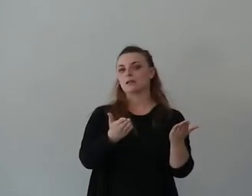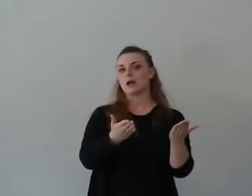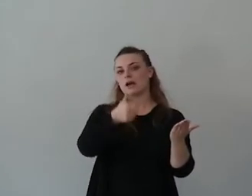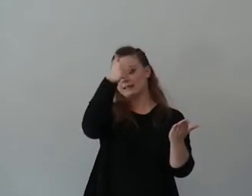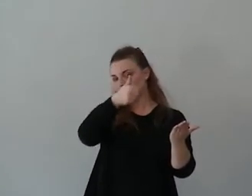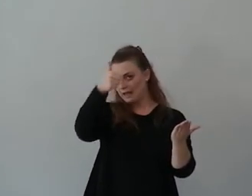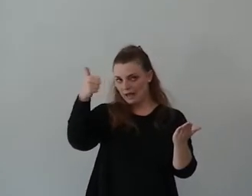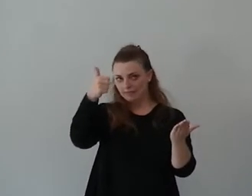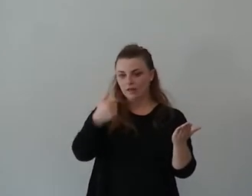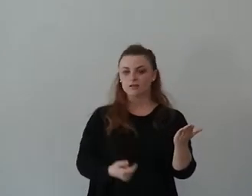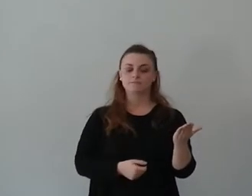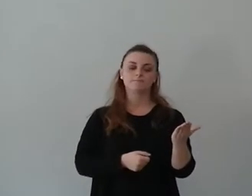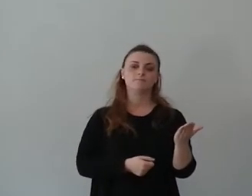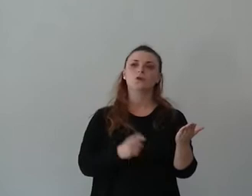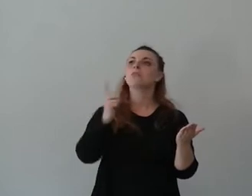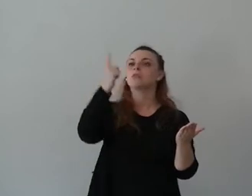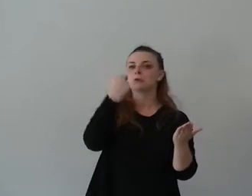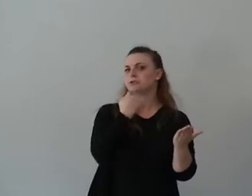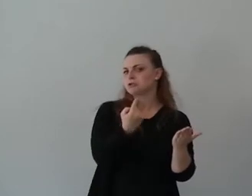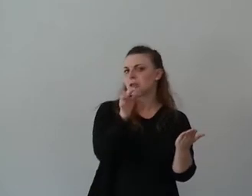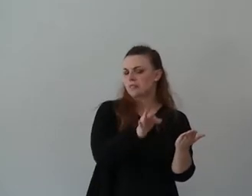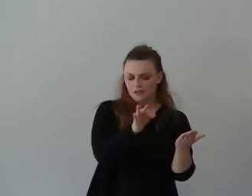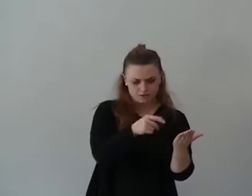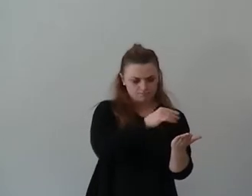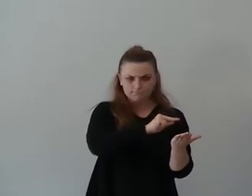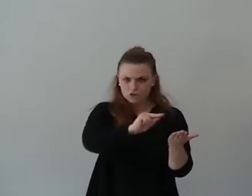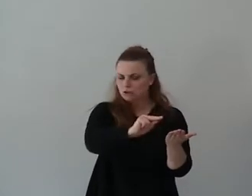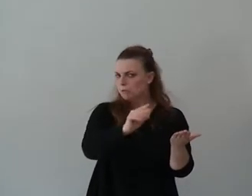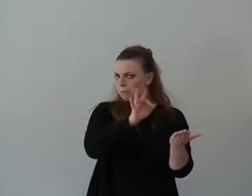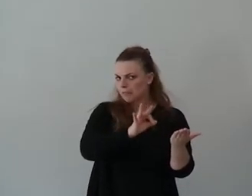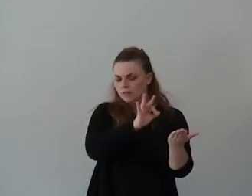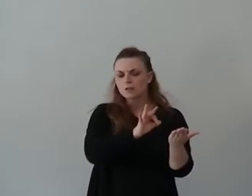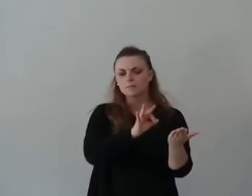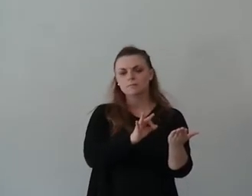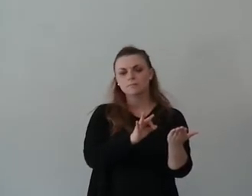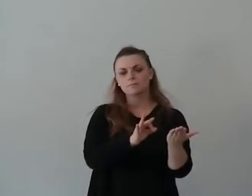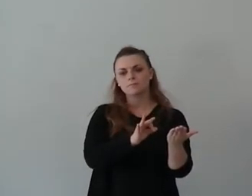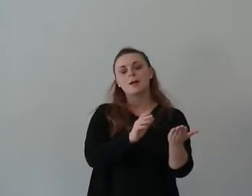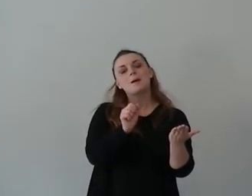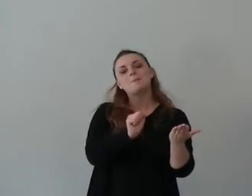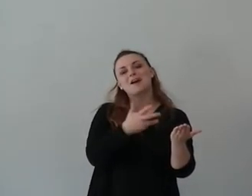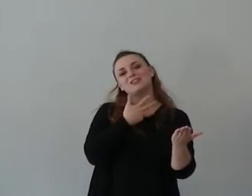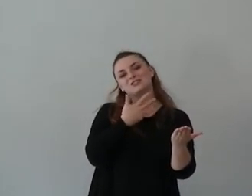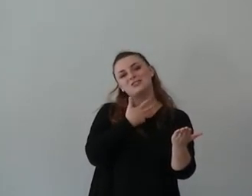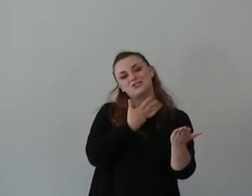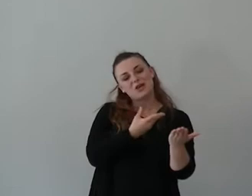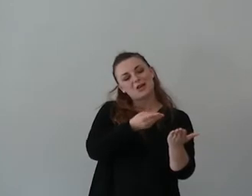Dio. But it has a lot about a country that I love. Ma ha molto su un paese che io amo. I love it because of